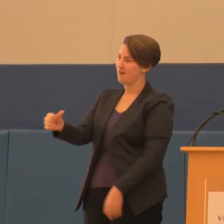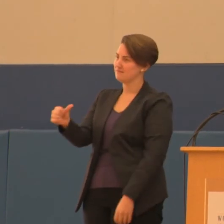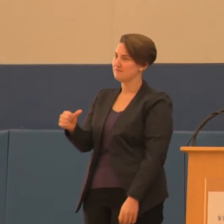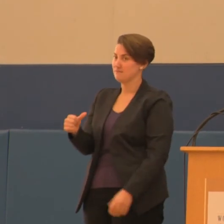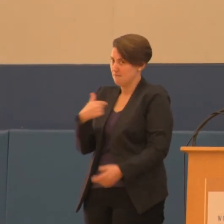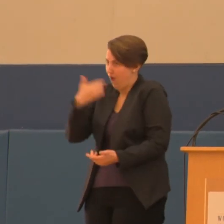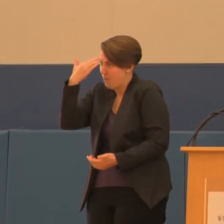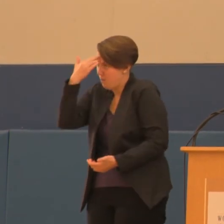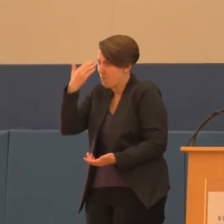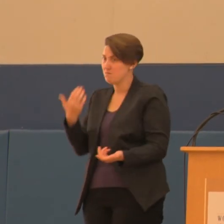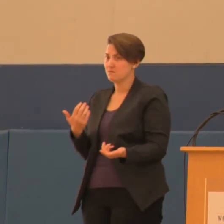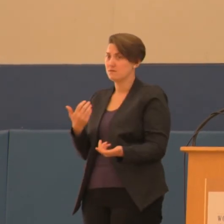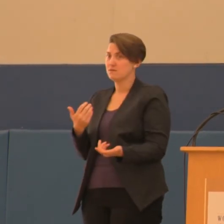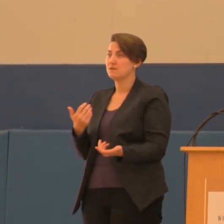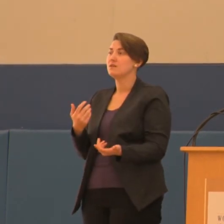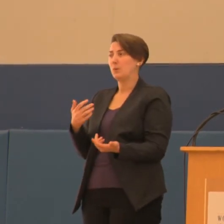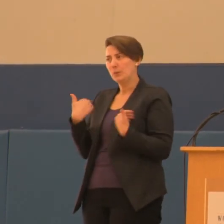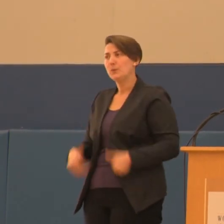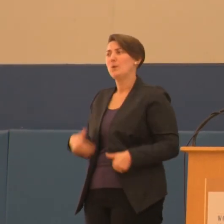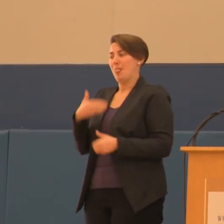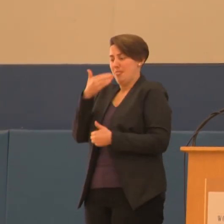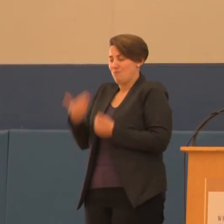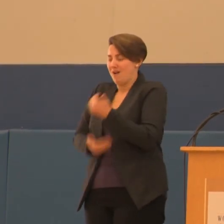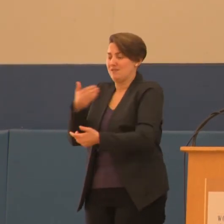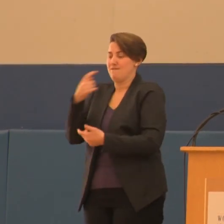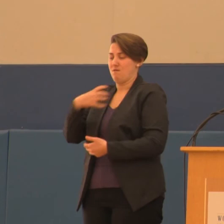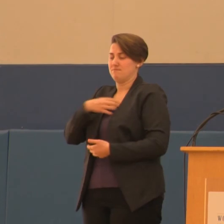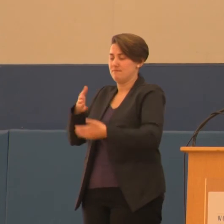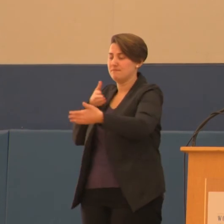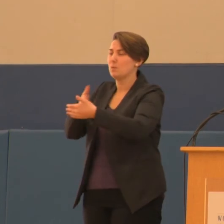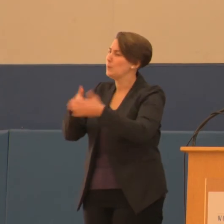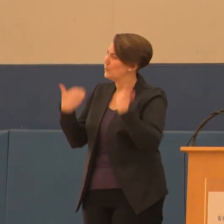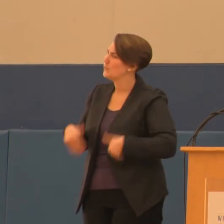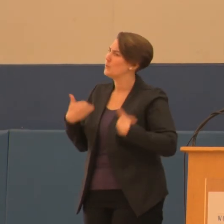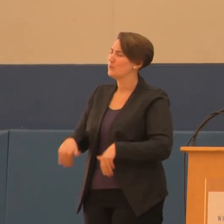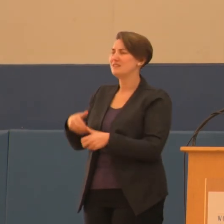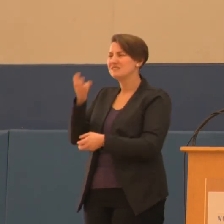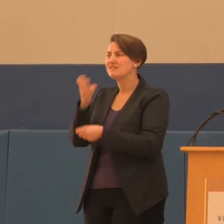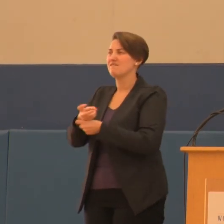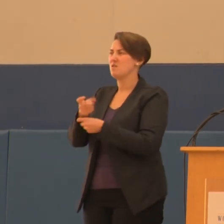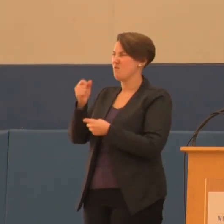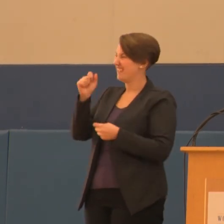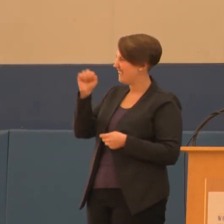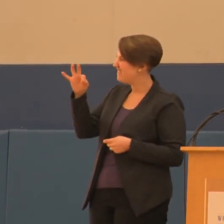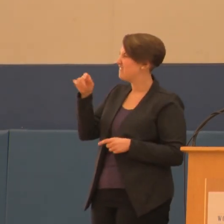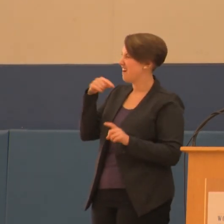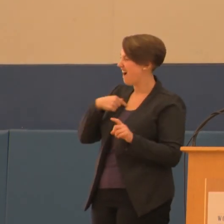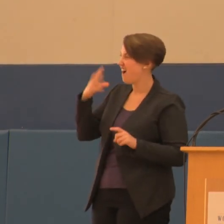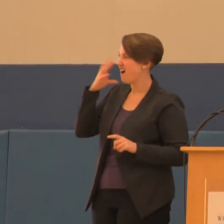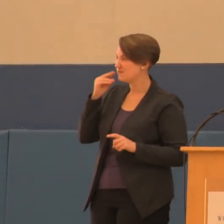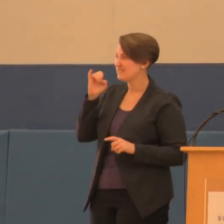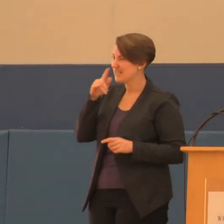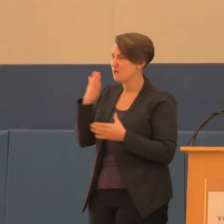I know that. It is a very tough process to file a complaint and to come forward with allegations of sexual harassment or